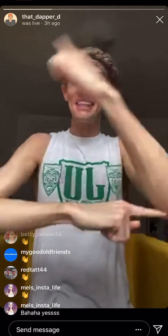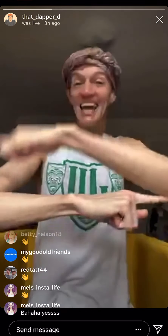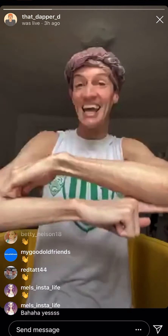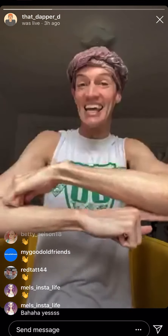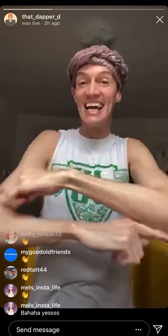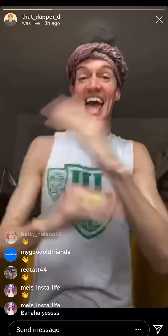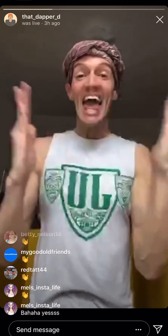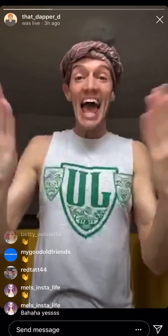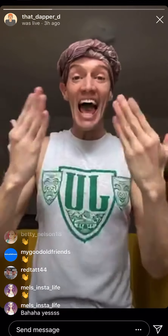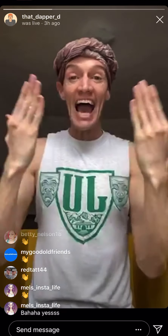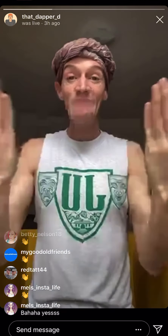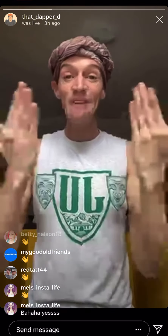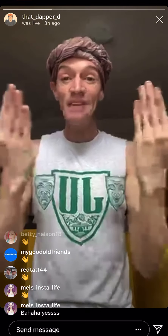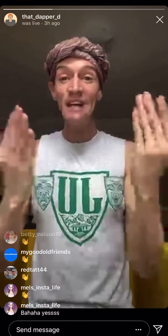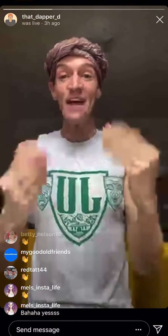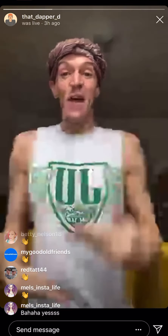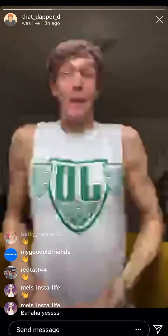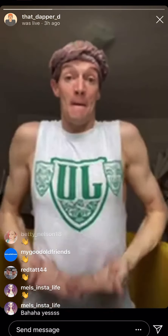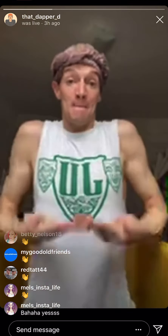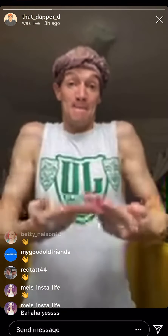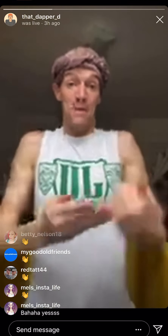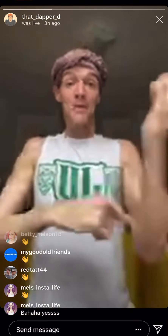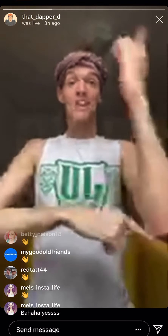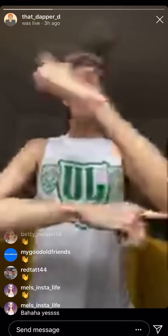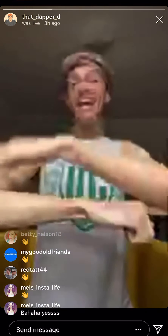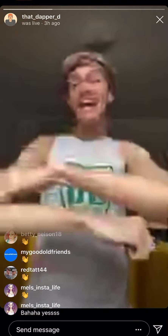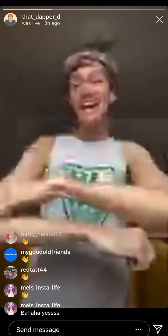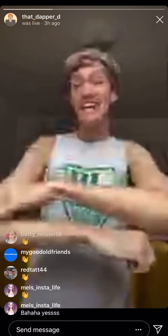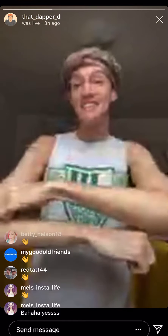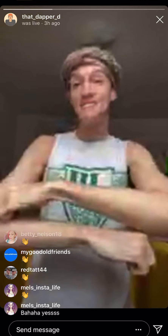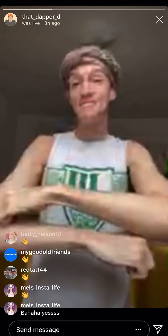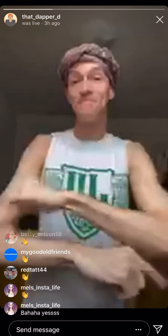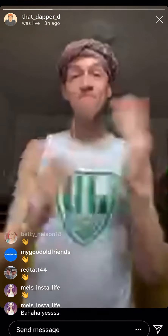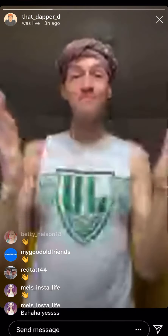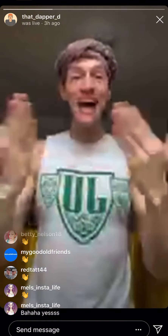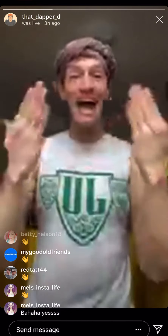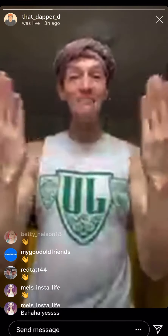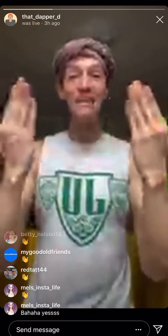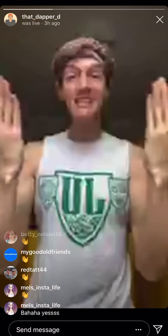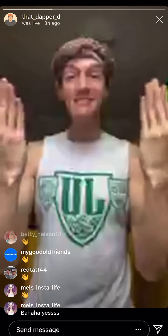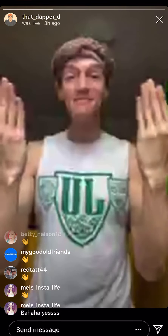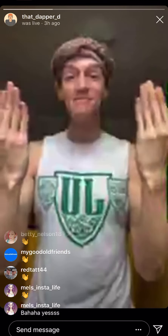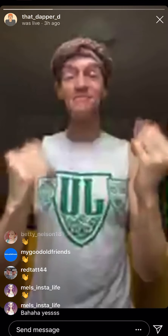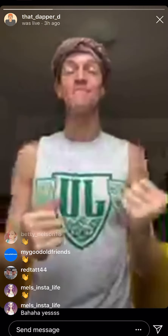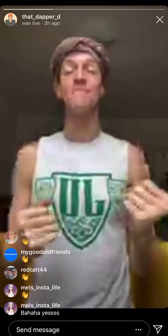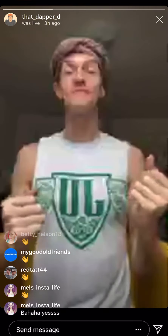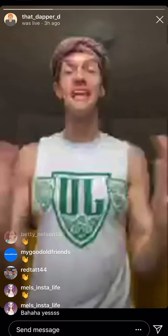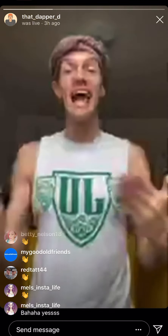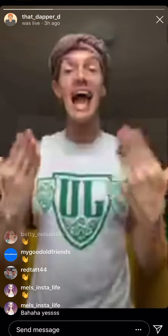happy birthday happy happy